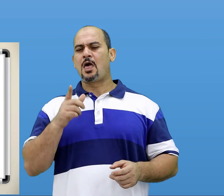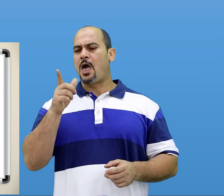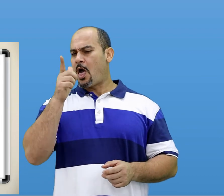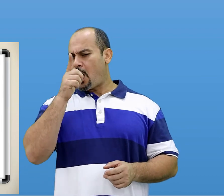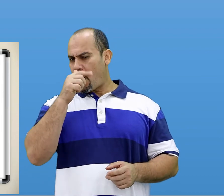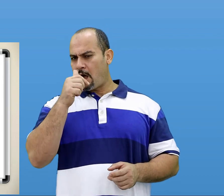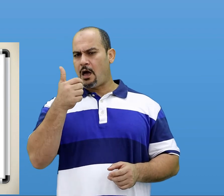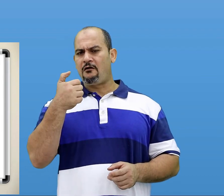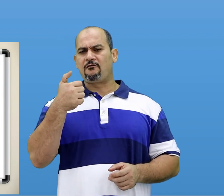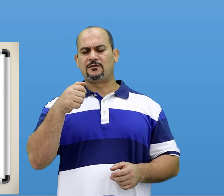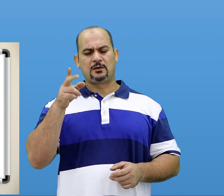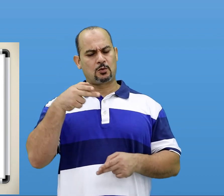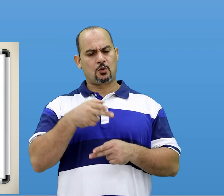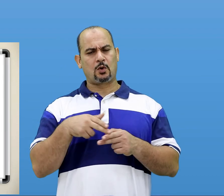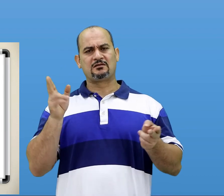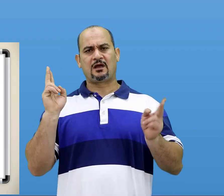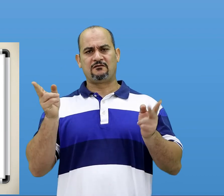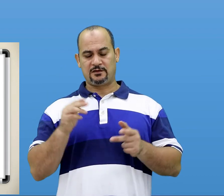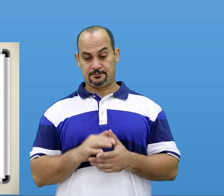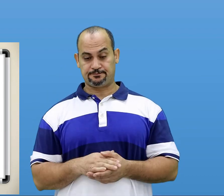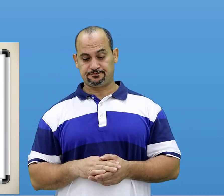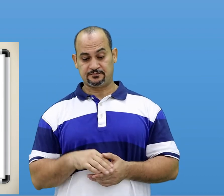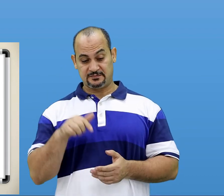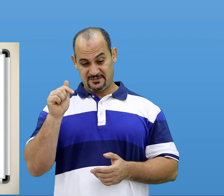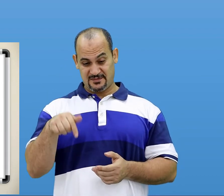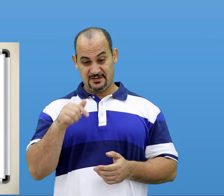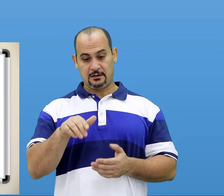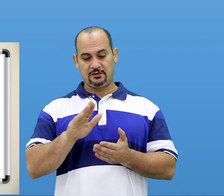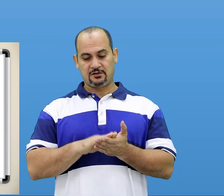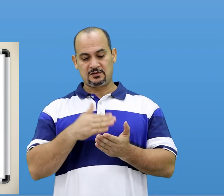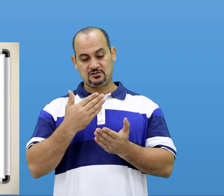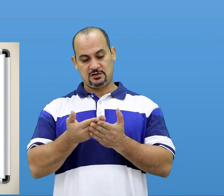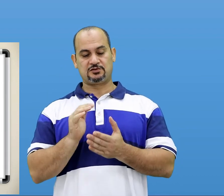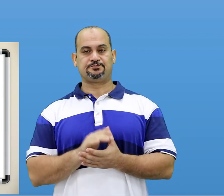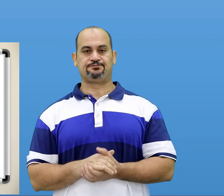popular festival in Kuwait. Now, translation.